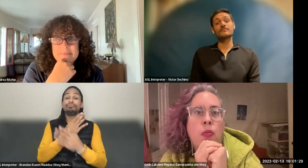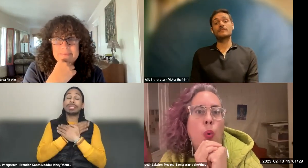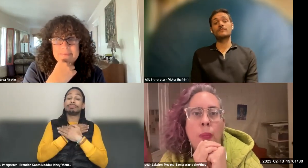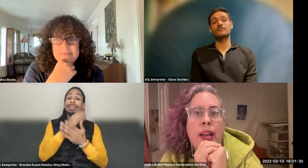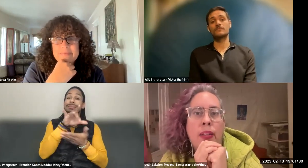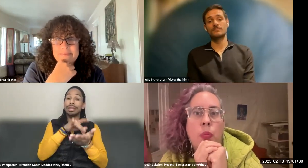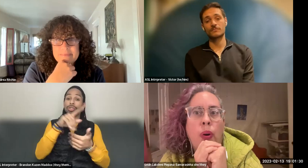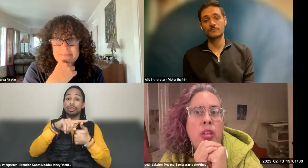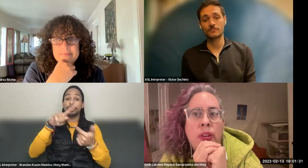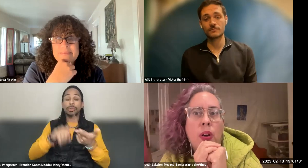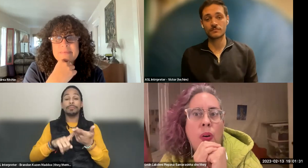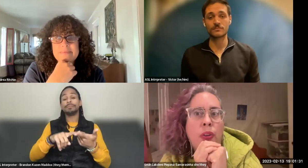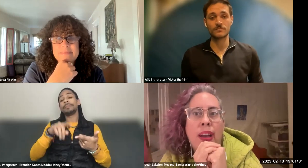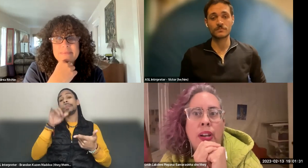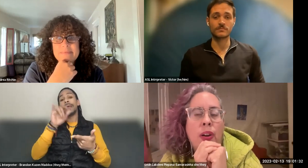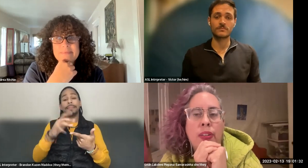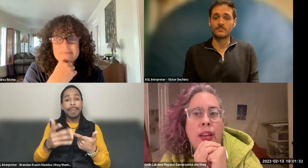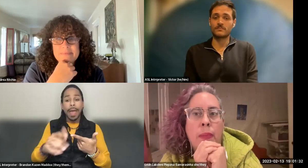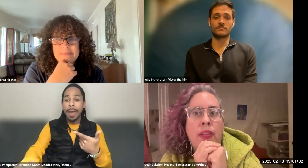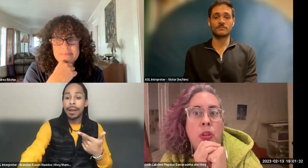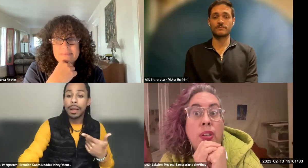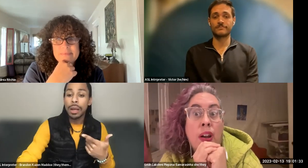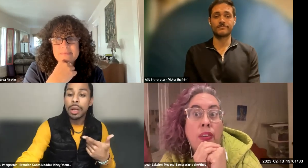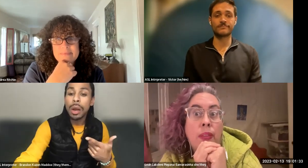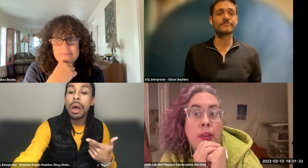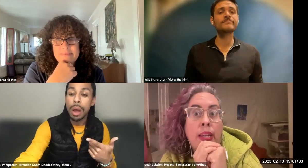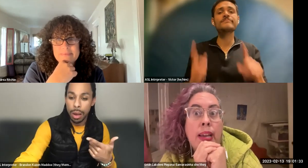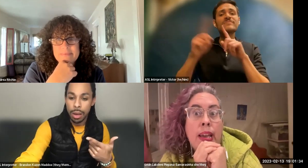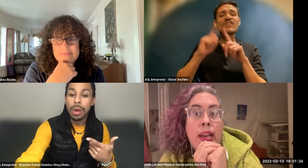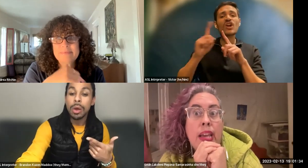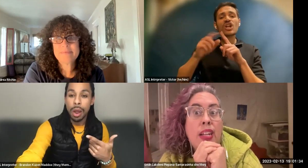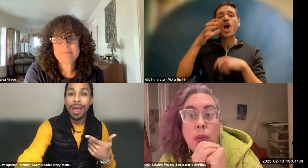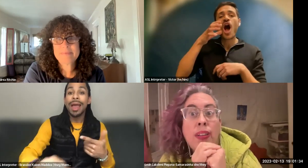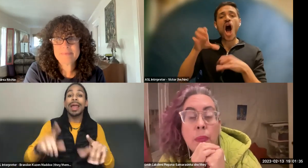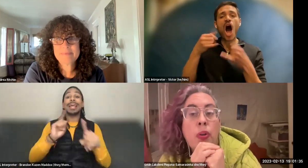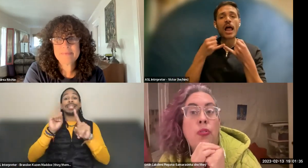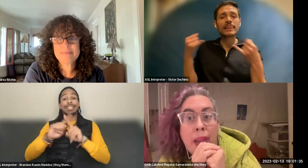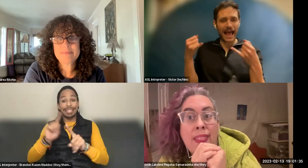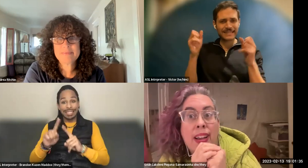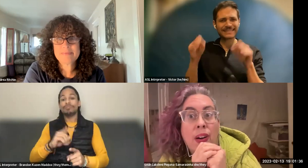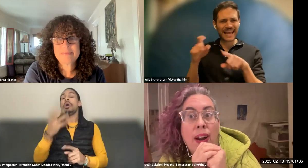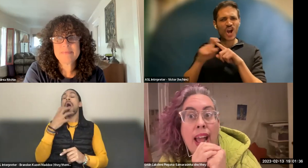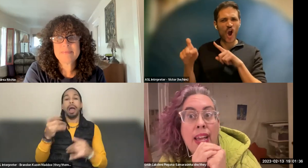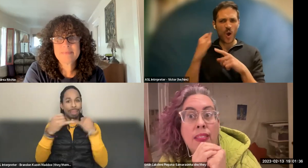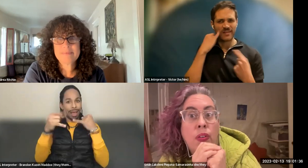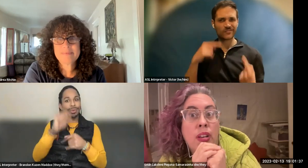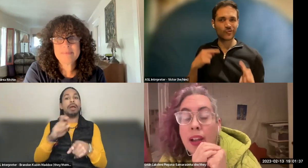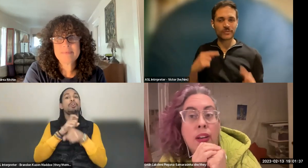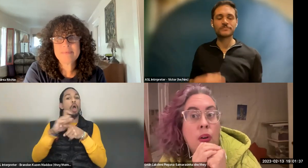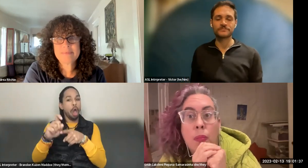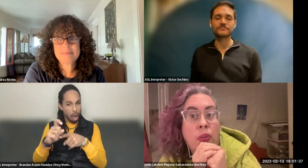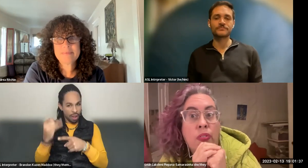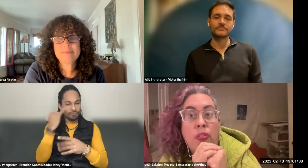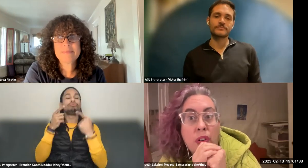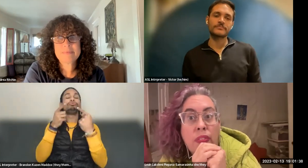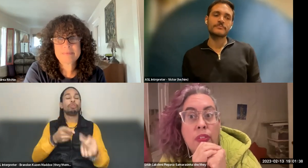number of warm lines where you can call if you're having a hard time and you can talk to somebody, including someone who's been there, and they're not going to